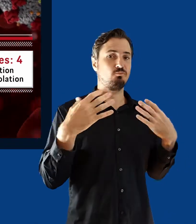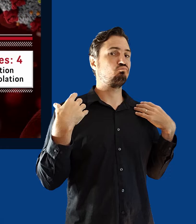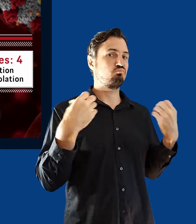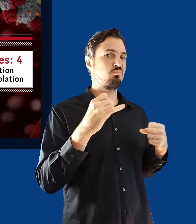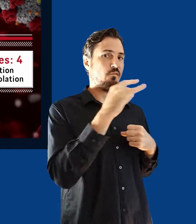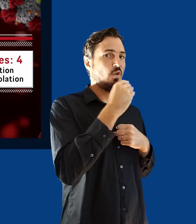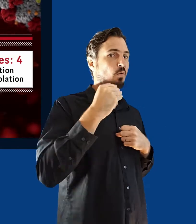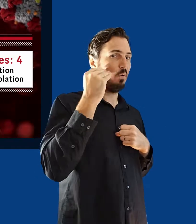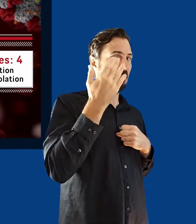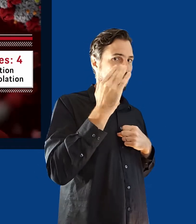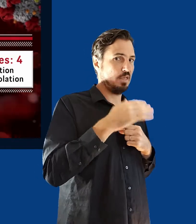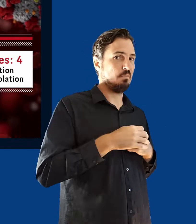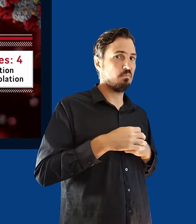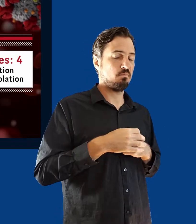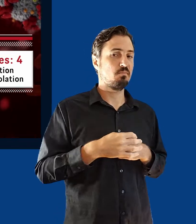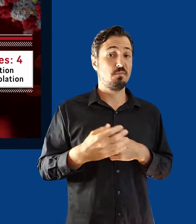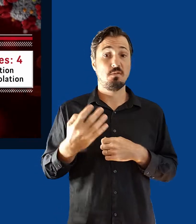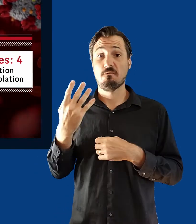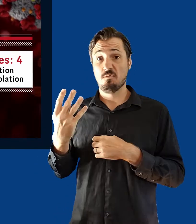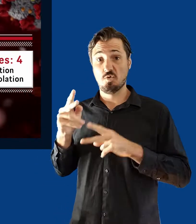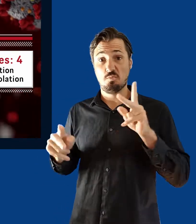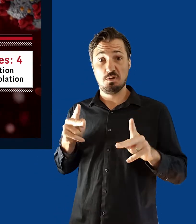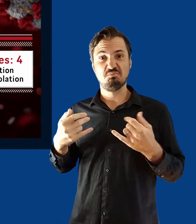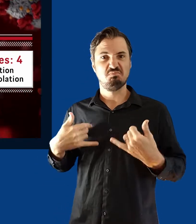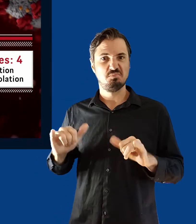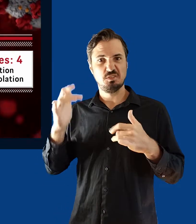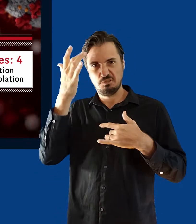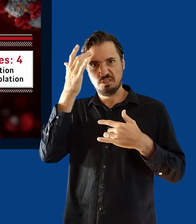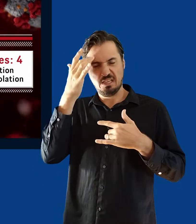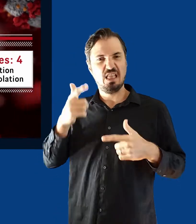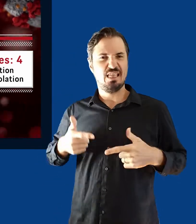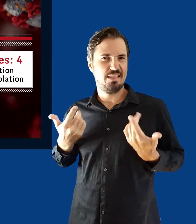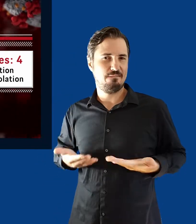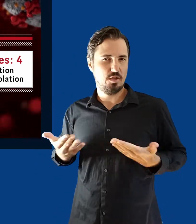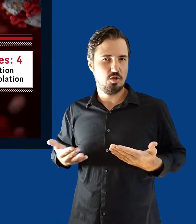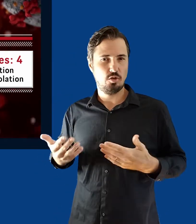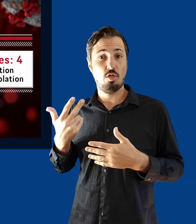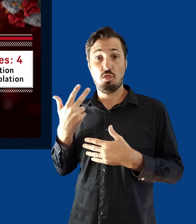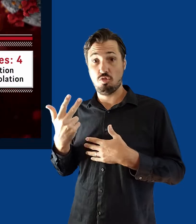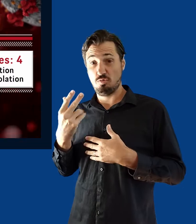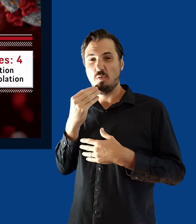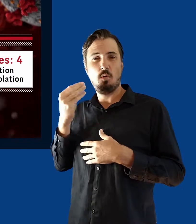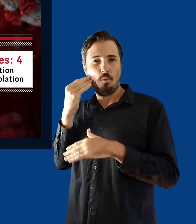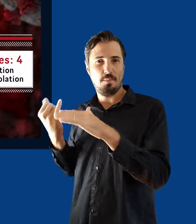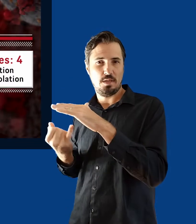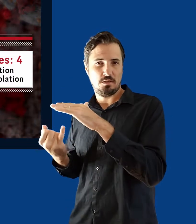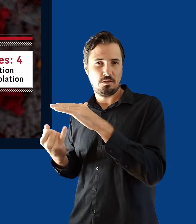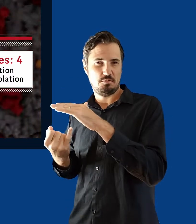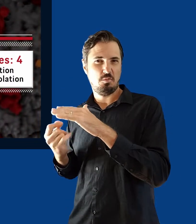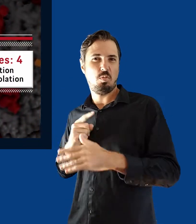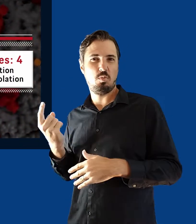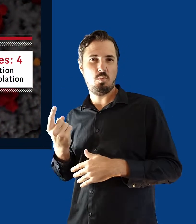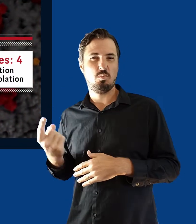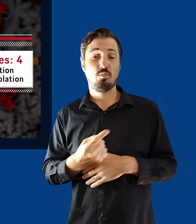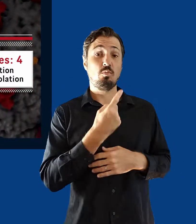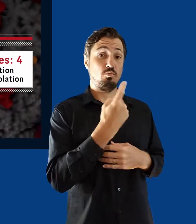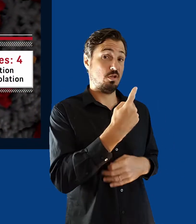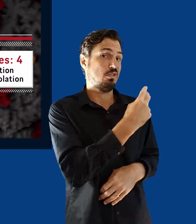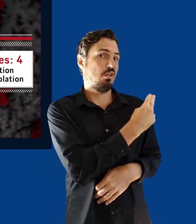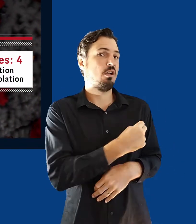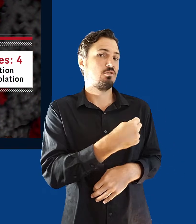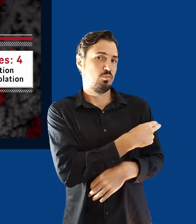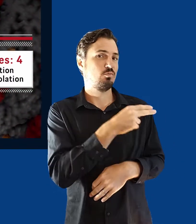4 active cases are residents, 3 are in home isolation, and 1 remains in isolation in the hospital. All but 1 case has